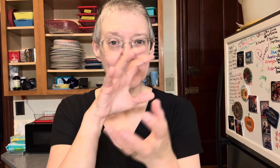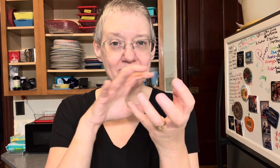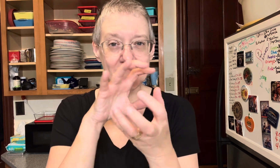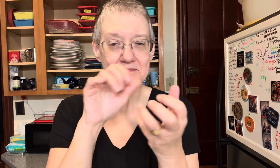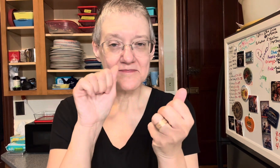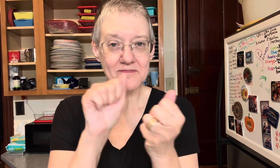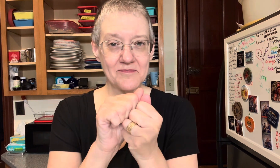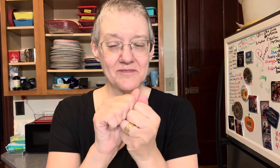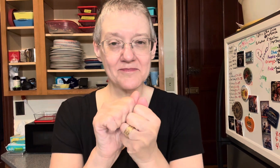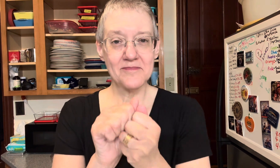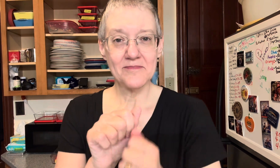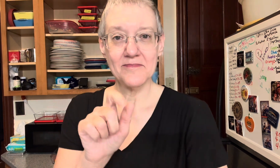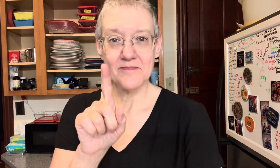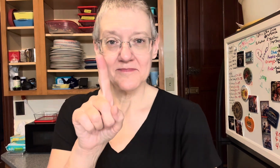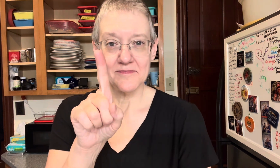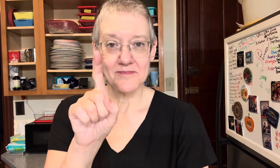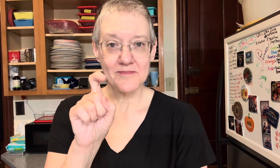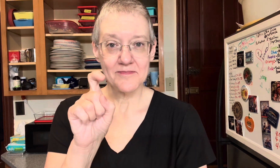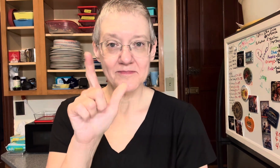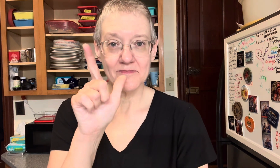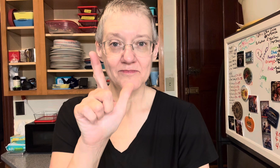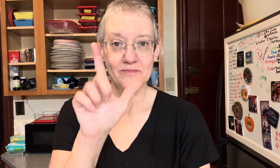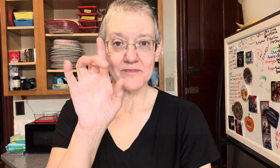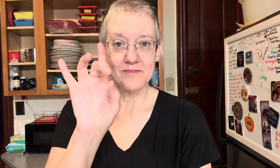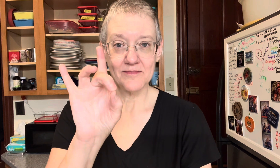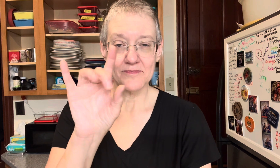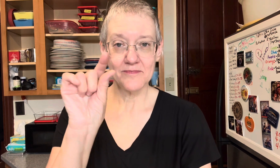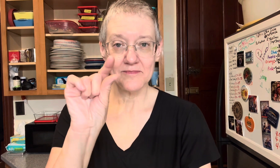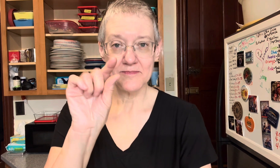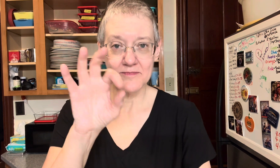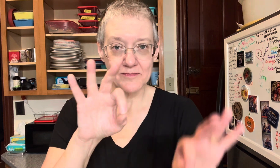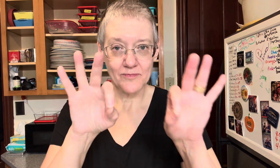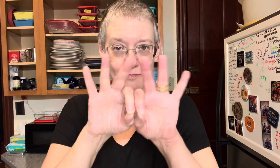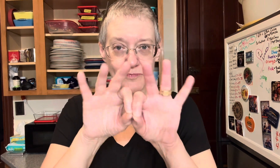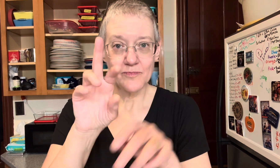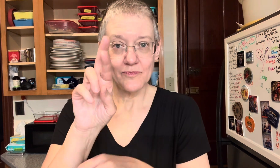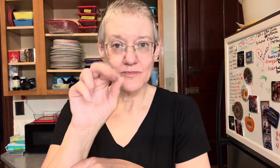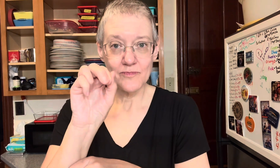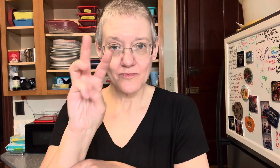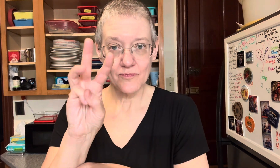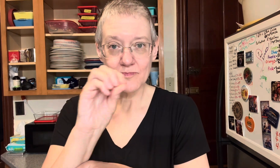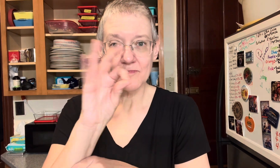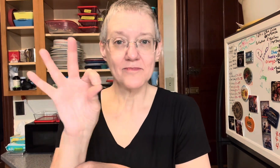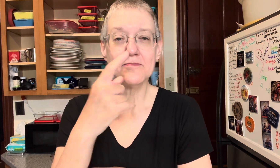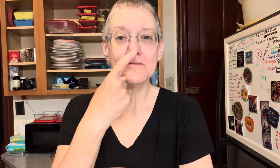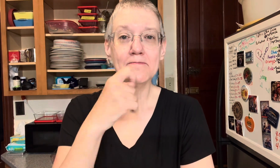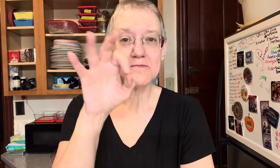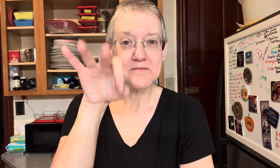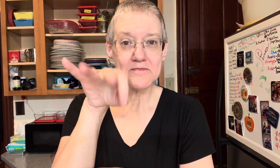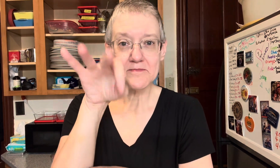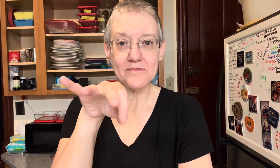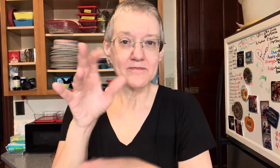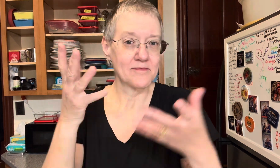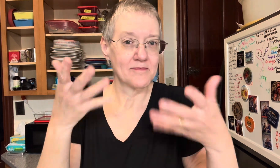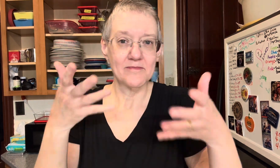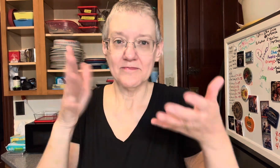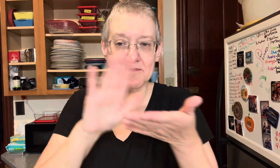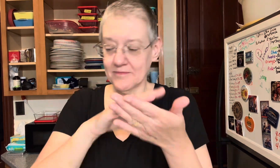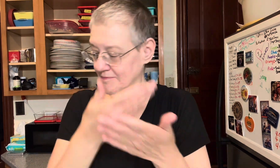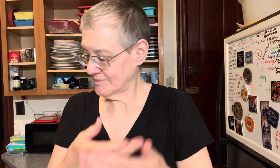Then I'm going to mix the broth with 128 grams raw worth of already roasted